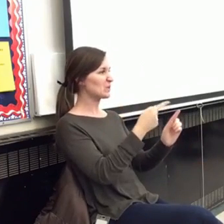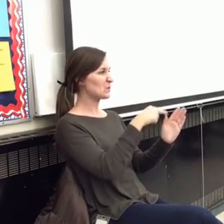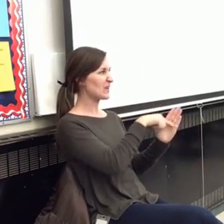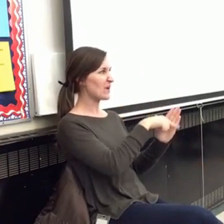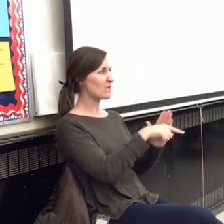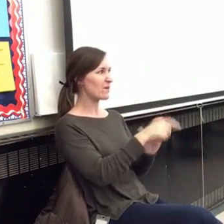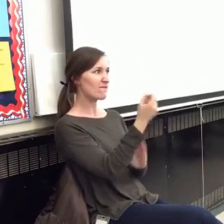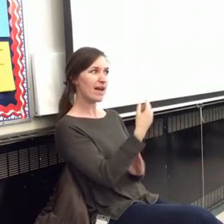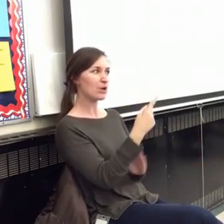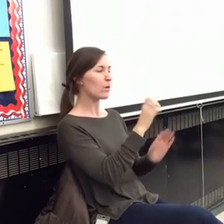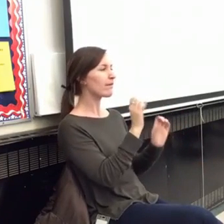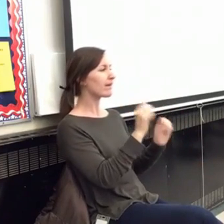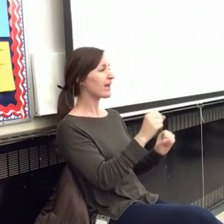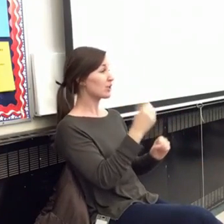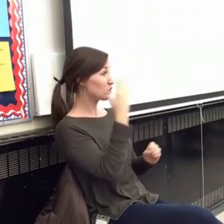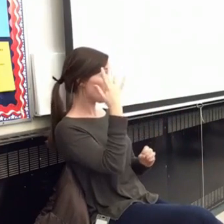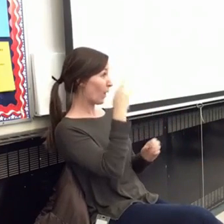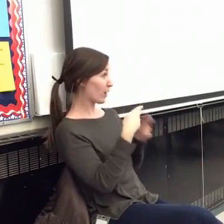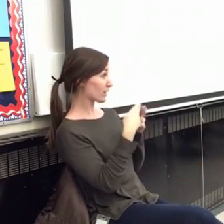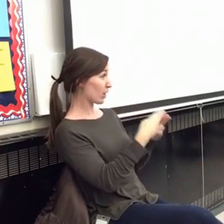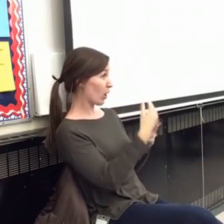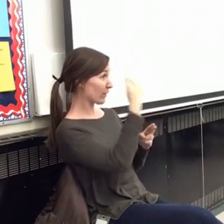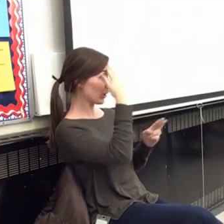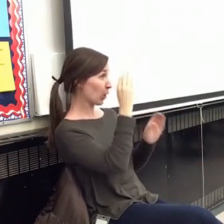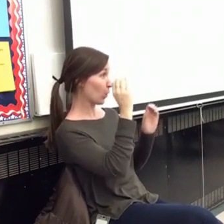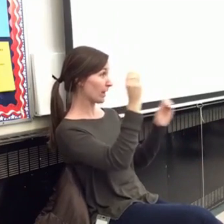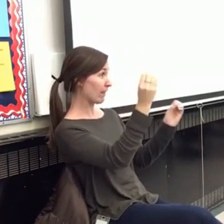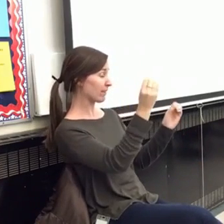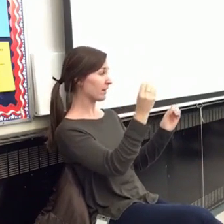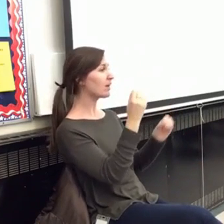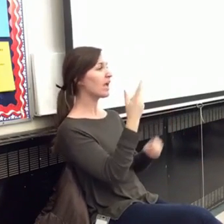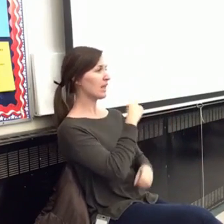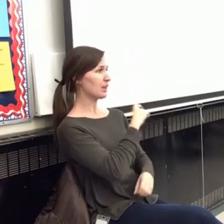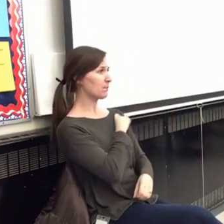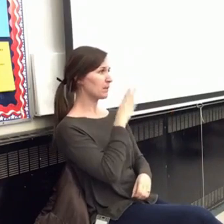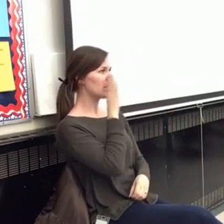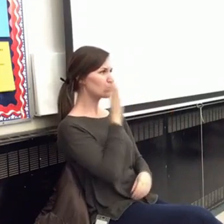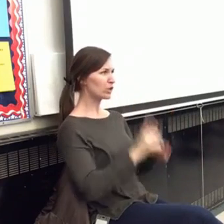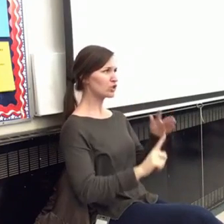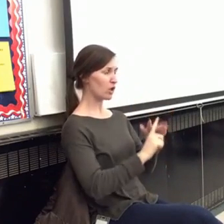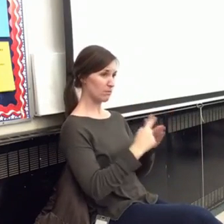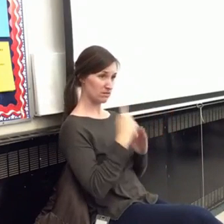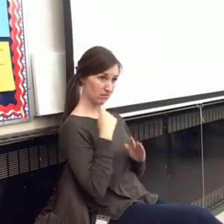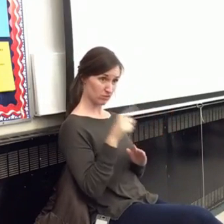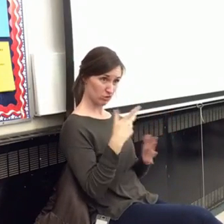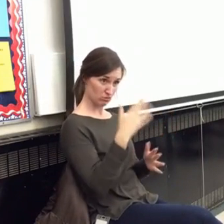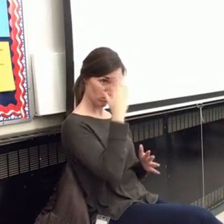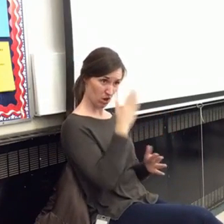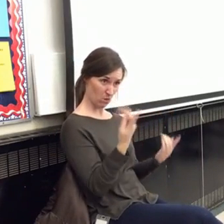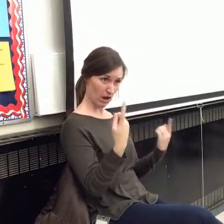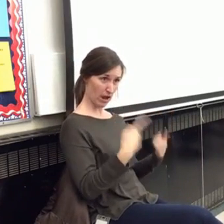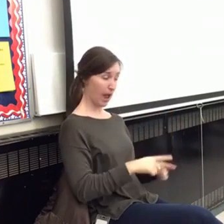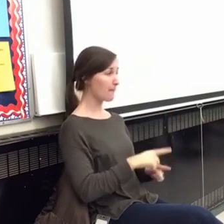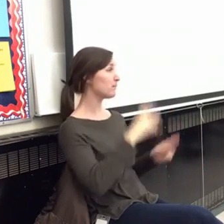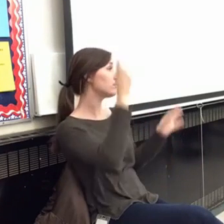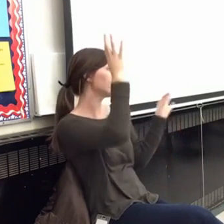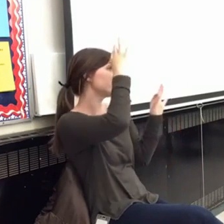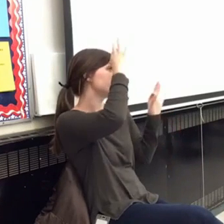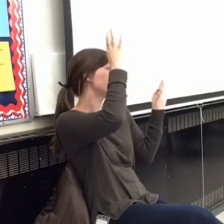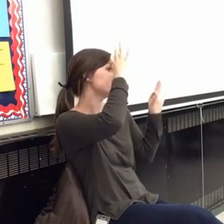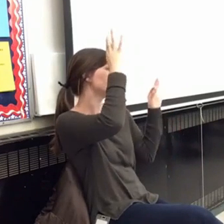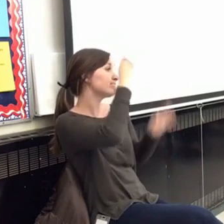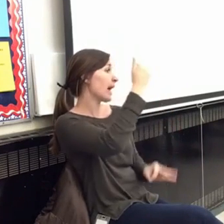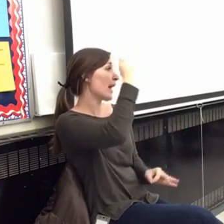why are they called the Know-Nothings? Well, when the police would come and say, hey, do you know what happened? Guess what they would say? I know